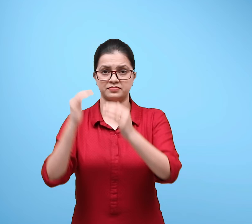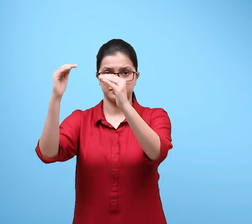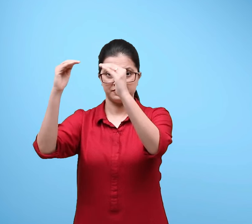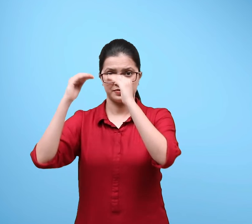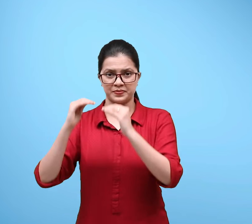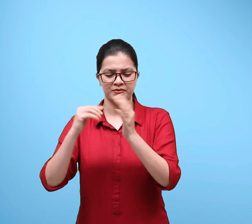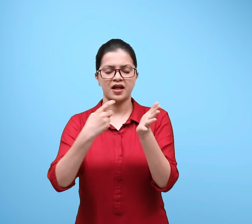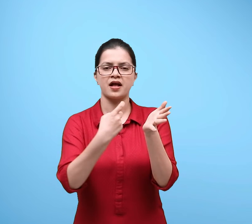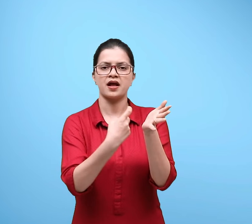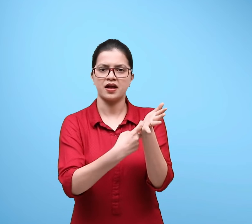rough,